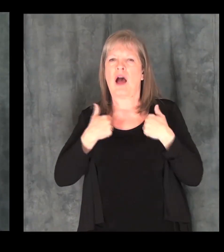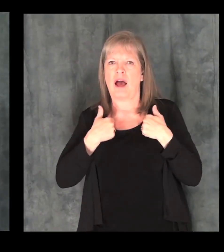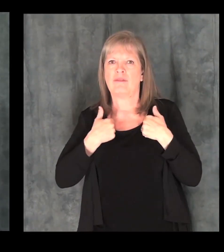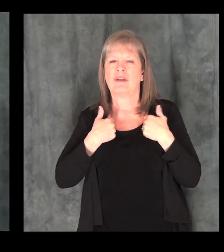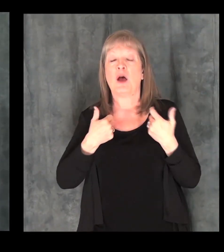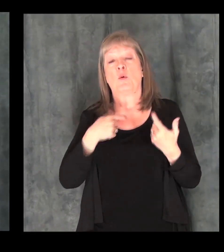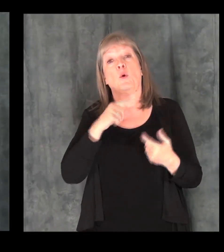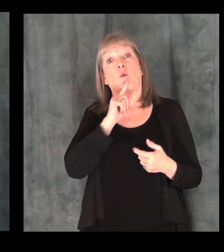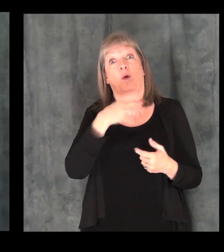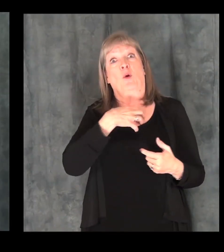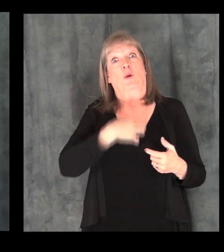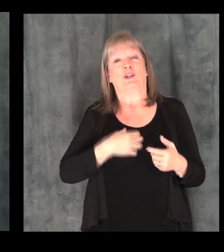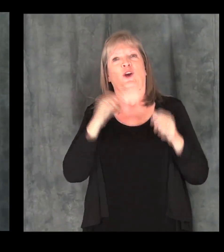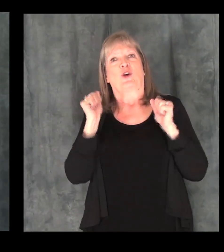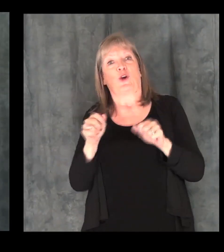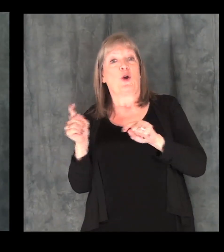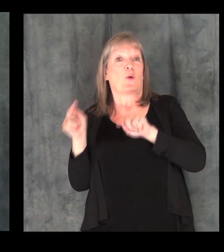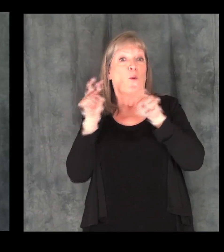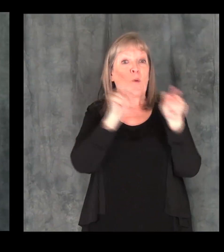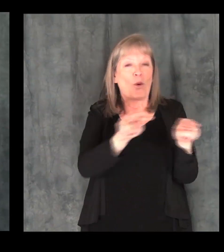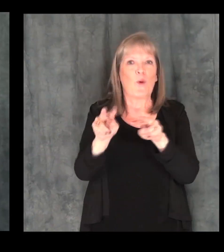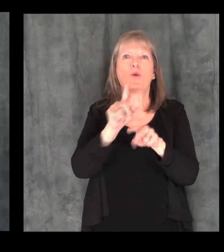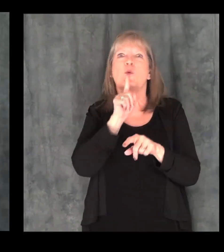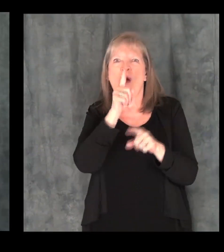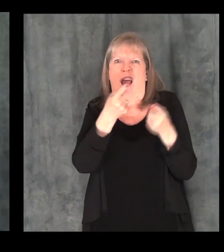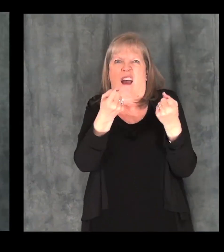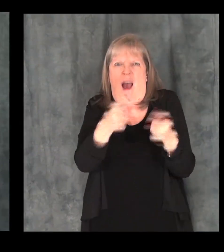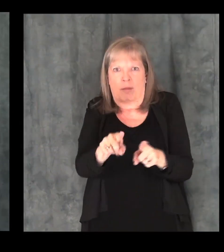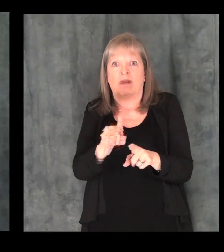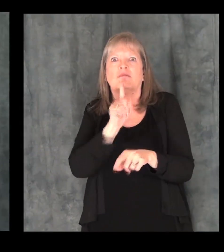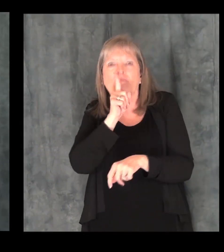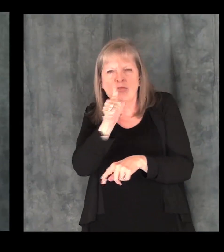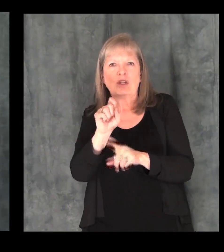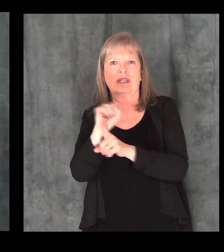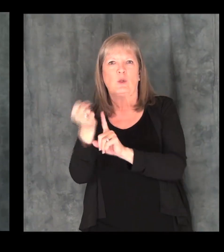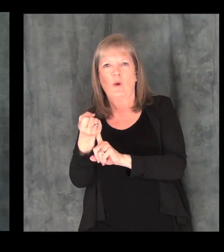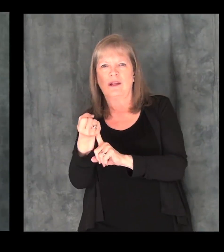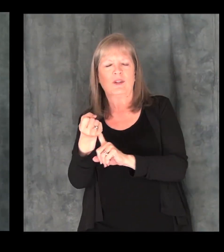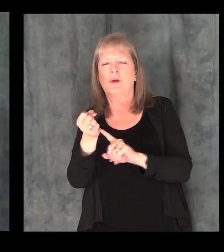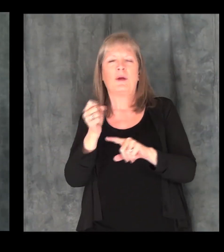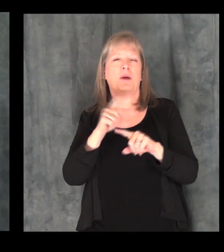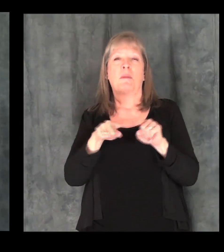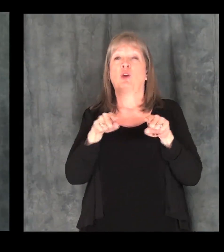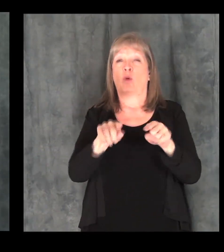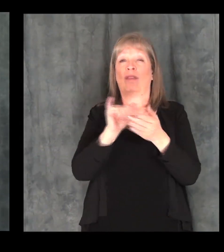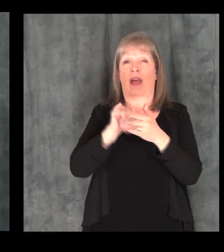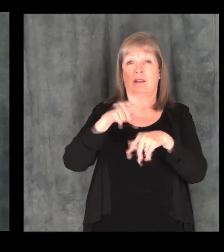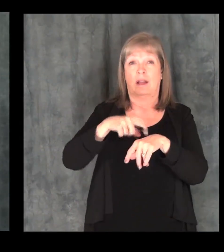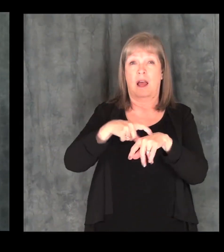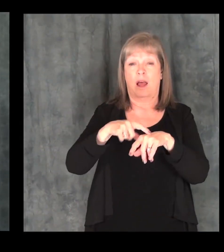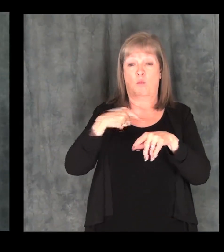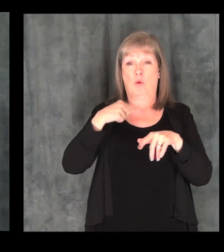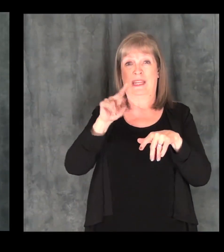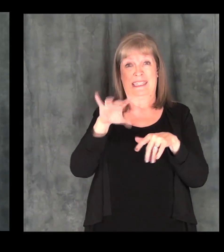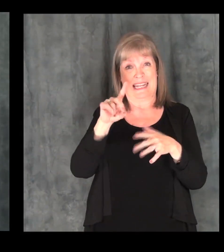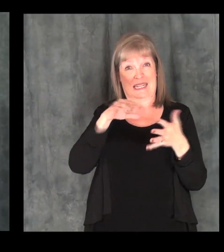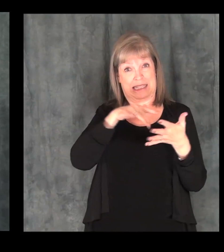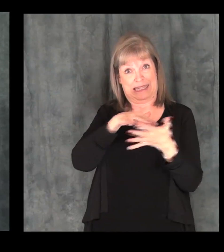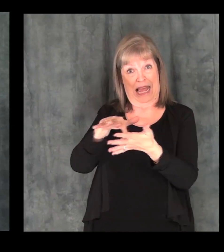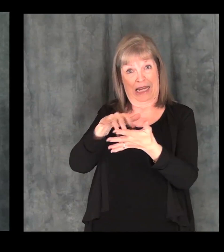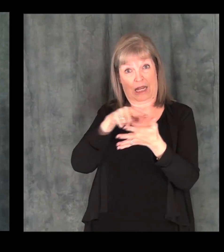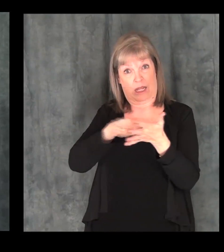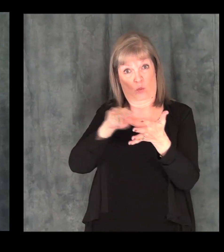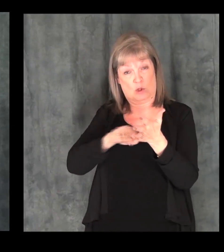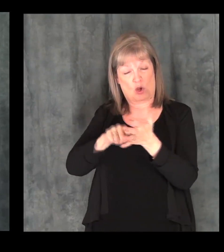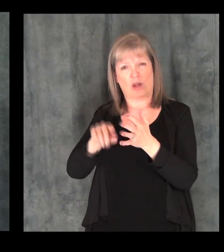observed authentic situations, but because at the time, when we actually conducted the study, it was in 2010,